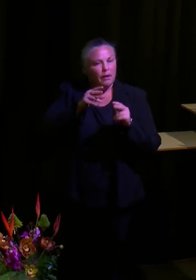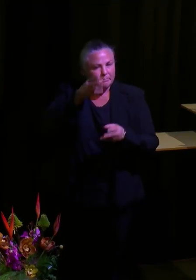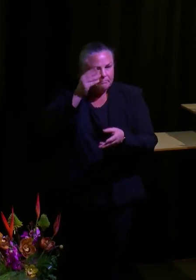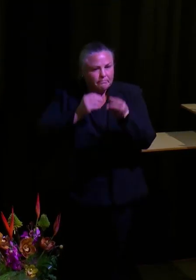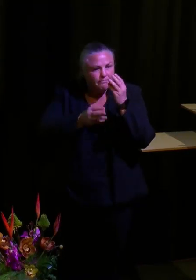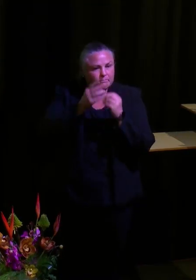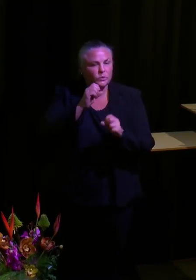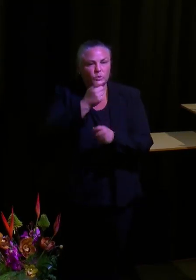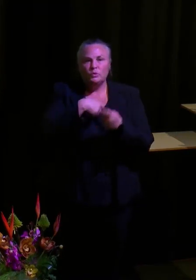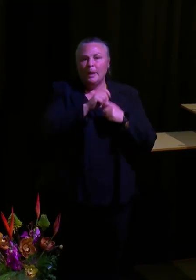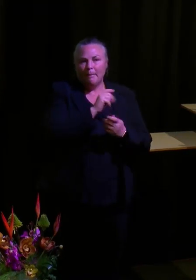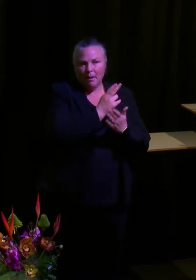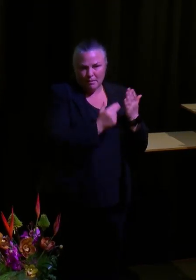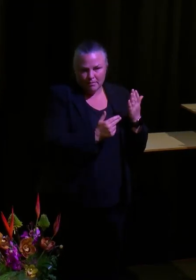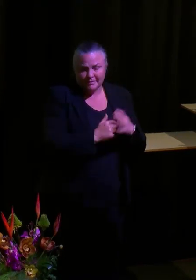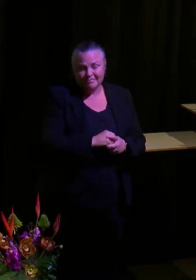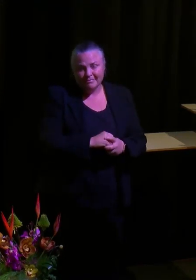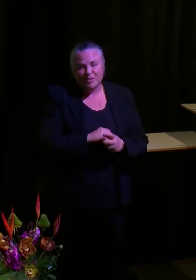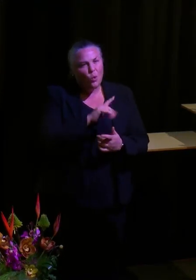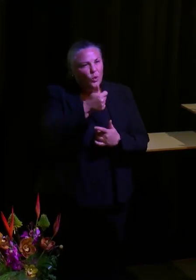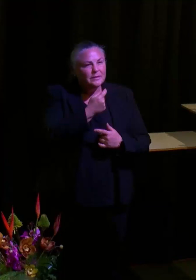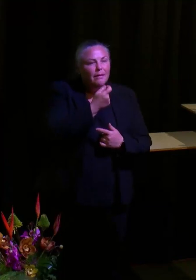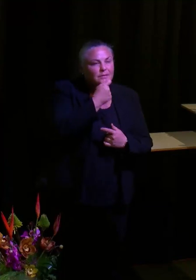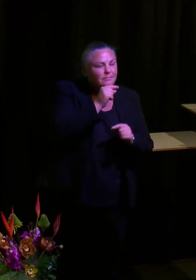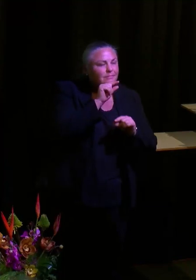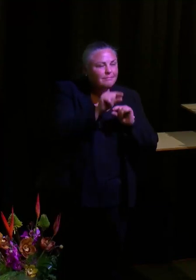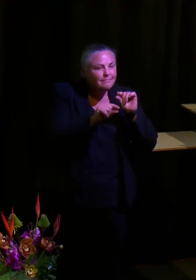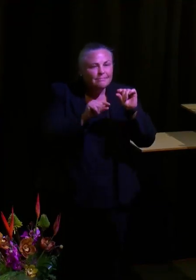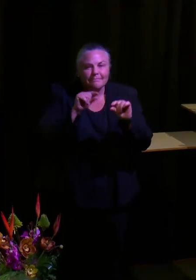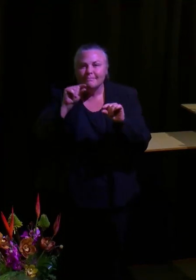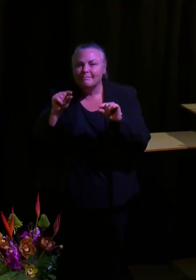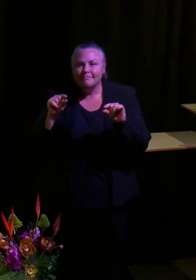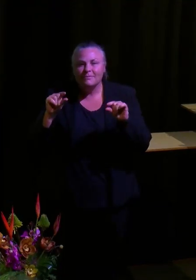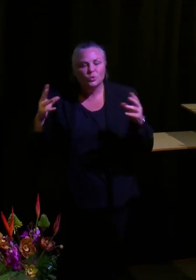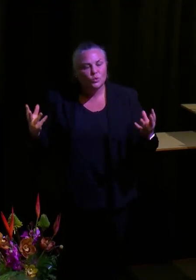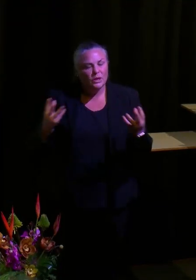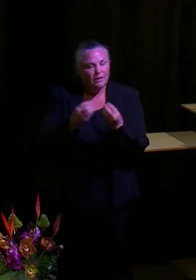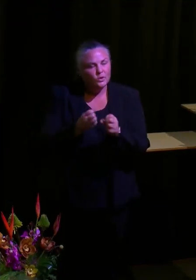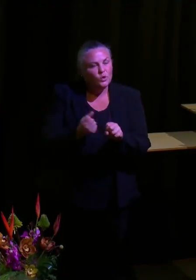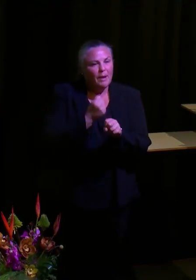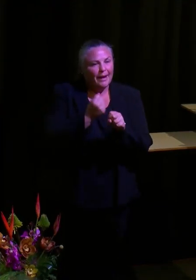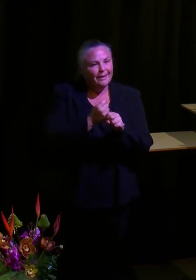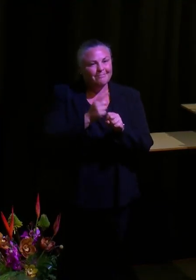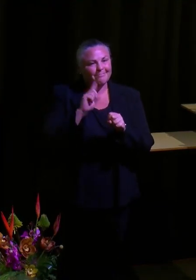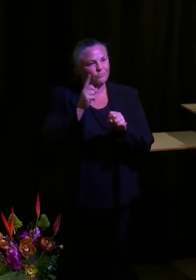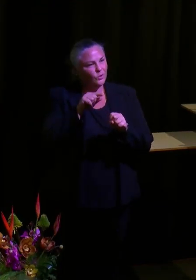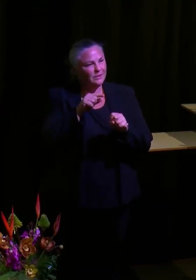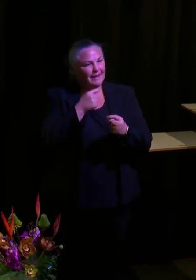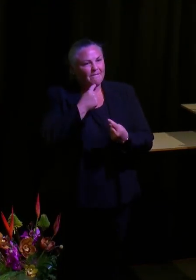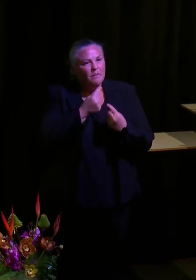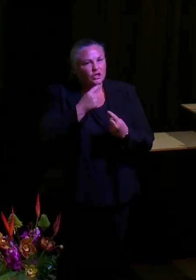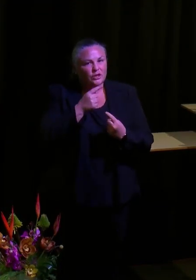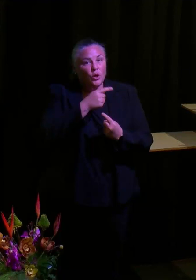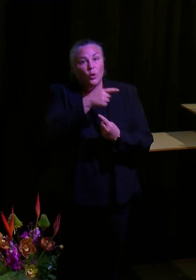that too. So all of those bits all came together to make up the catalogue of information that